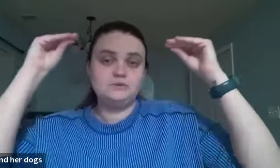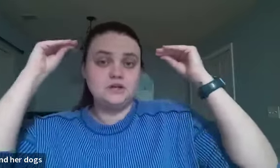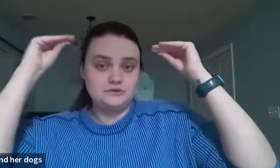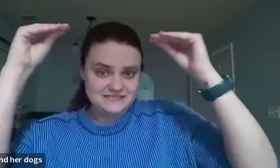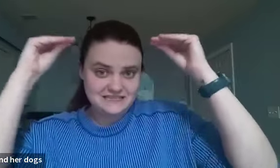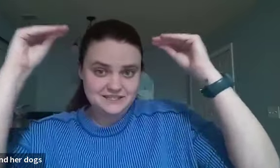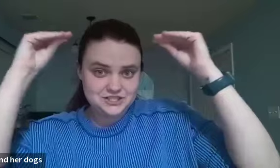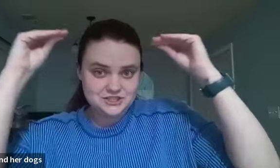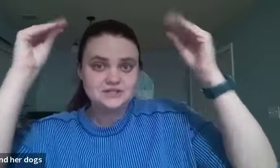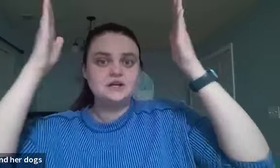would go teach